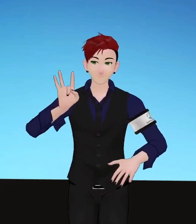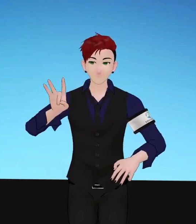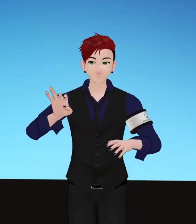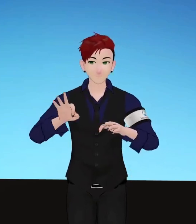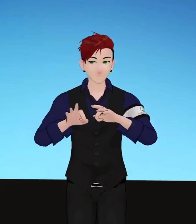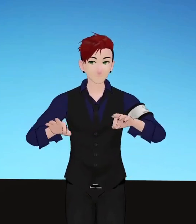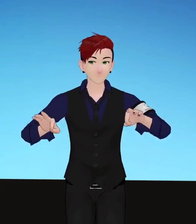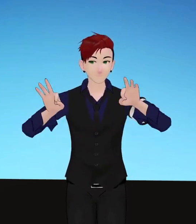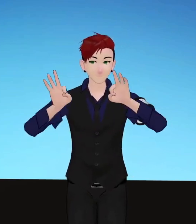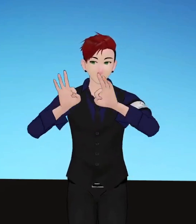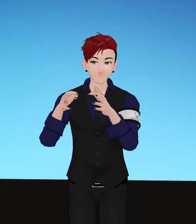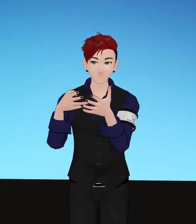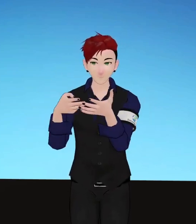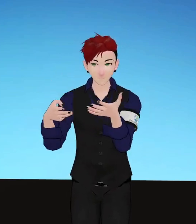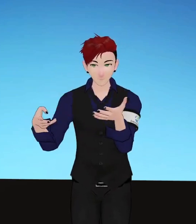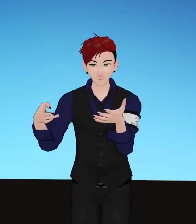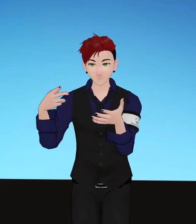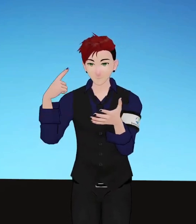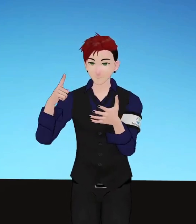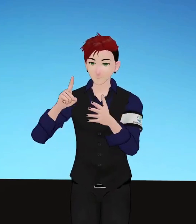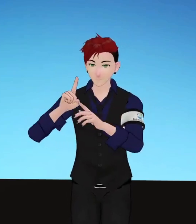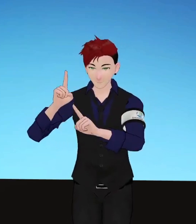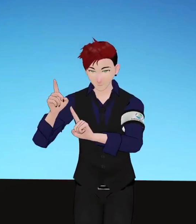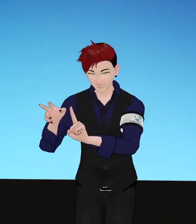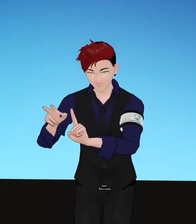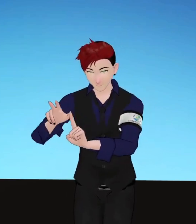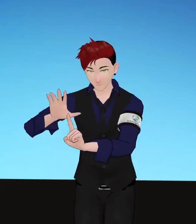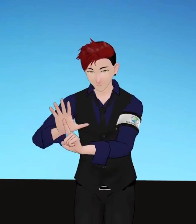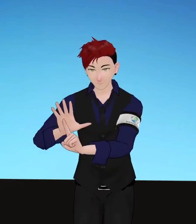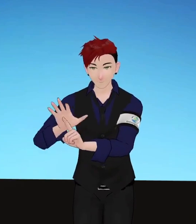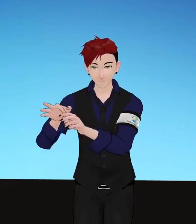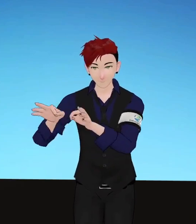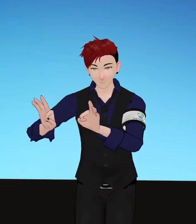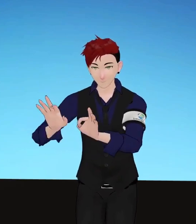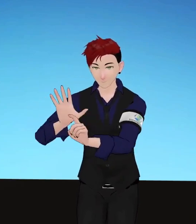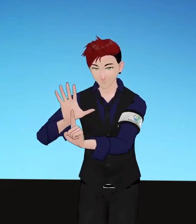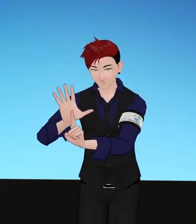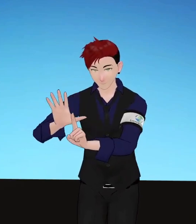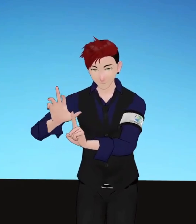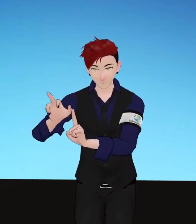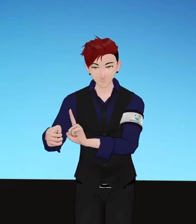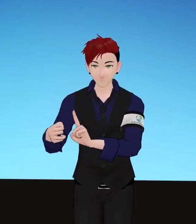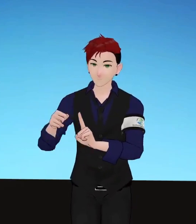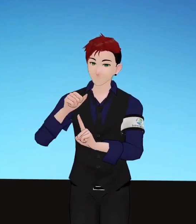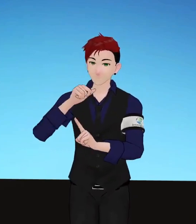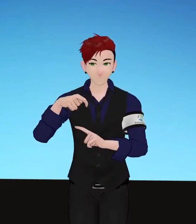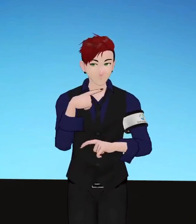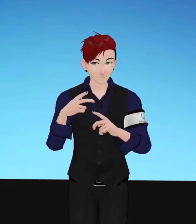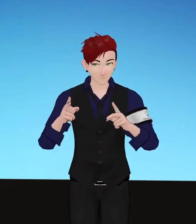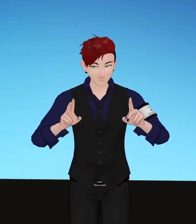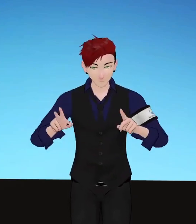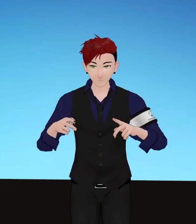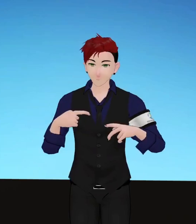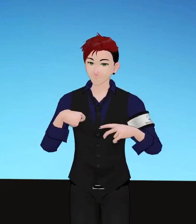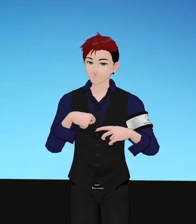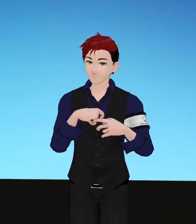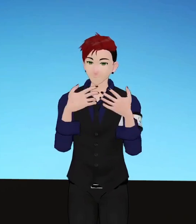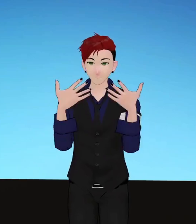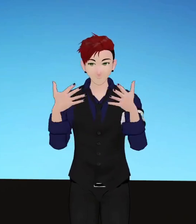of deaf people and their language, which belongs to them and not the hearing people. And we don't want any sort of incorrect